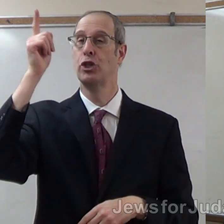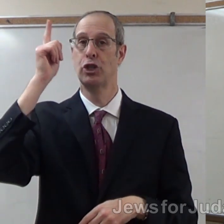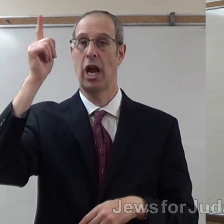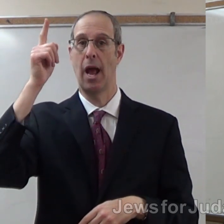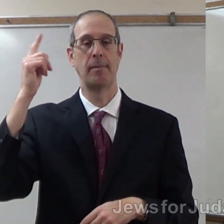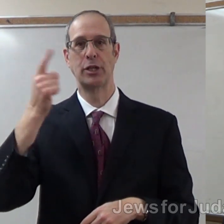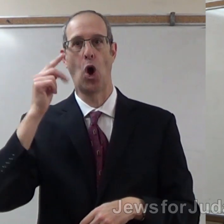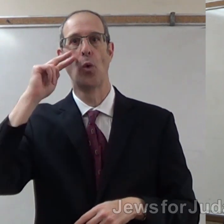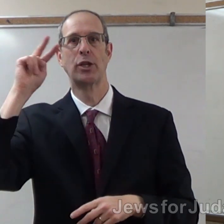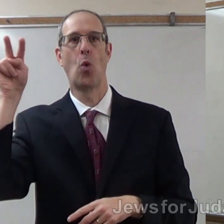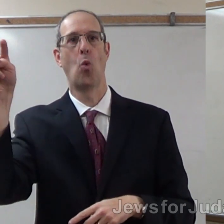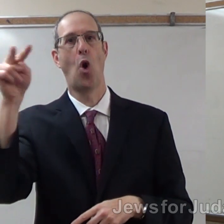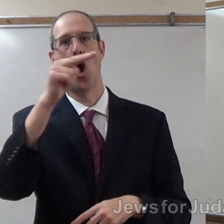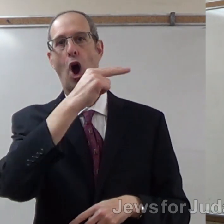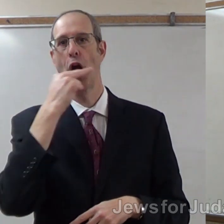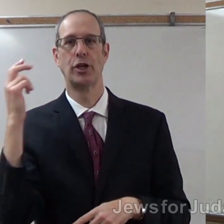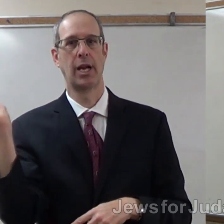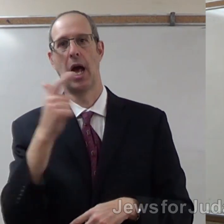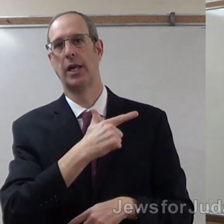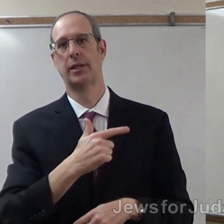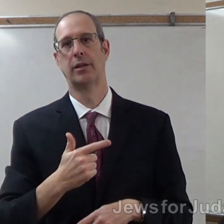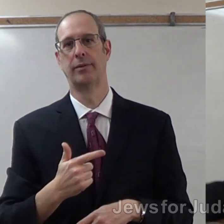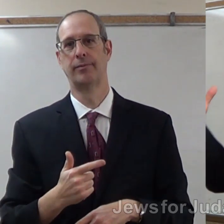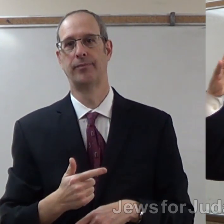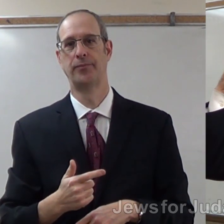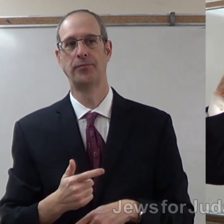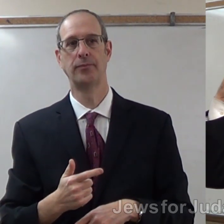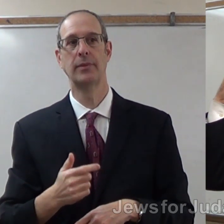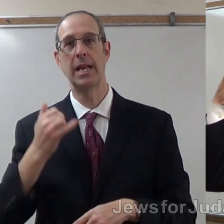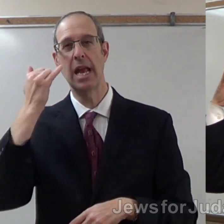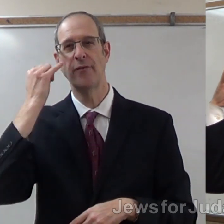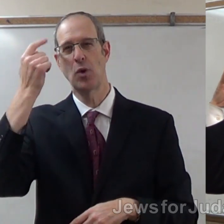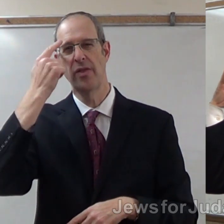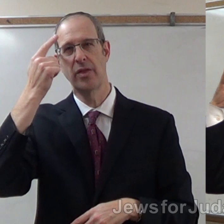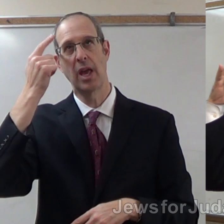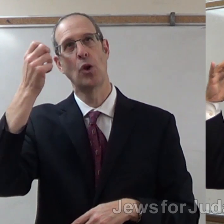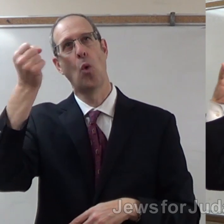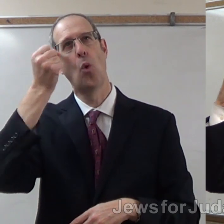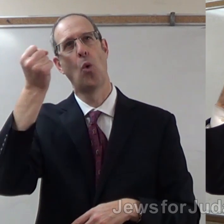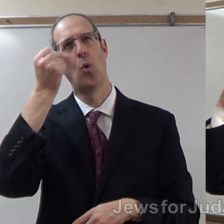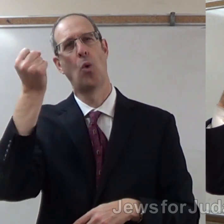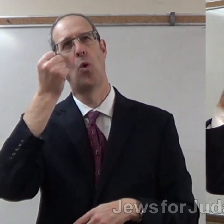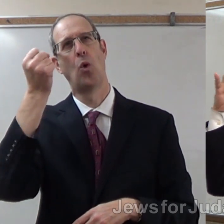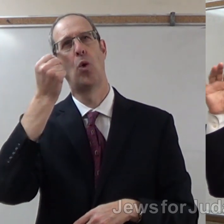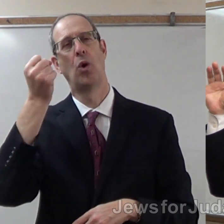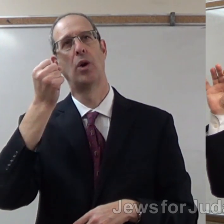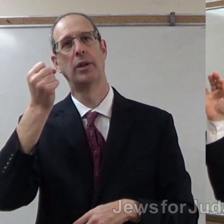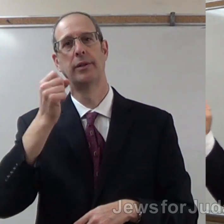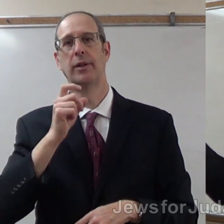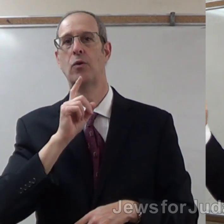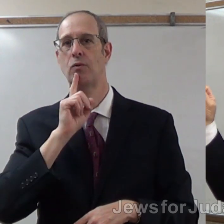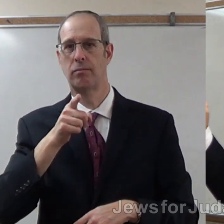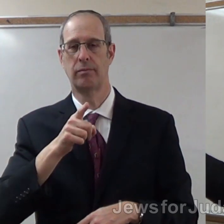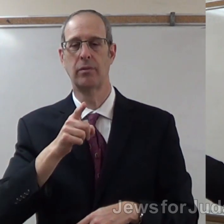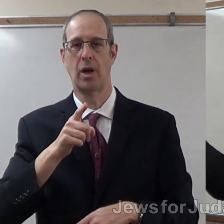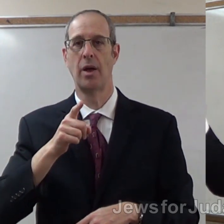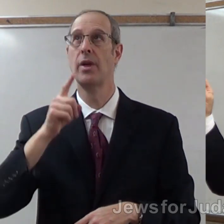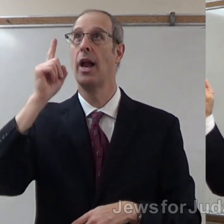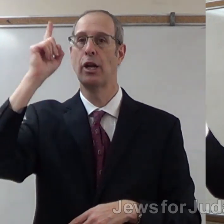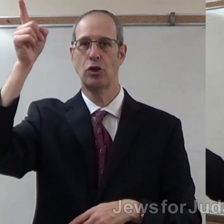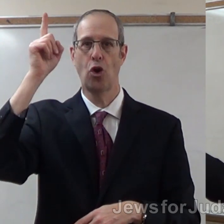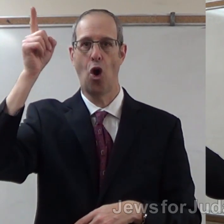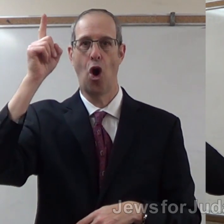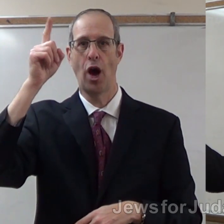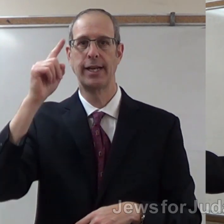is always watching what we're doing. And if we just think about that, we just think about the fact that God is